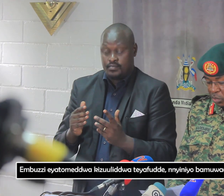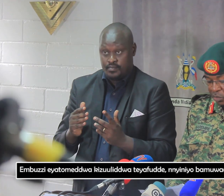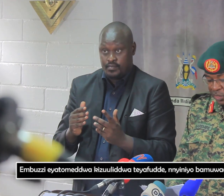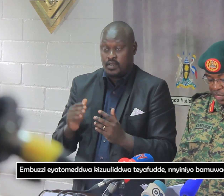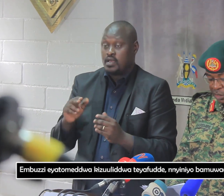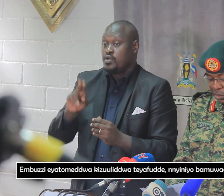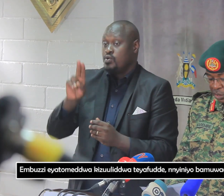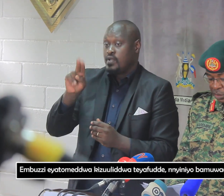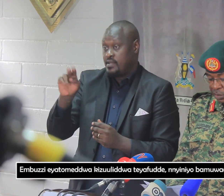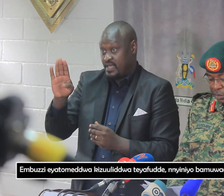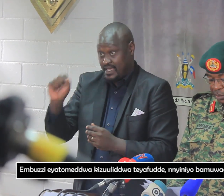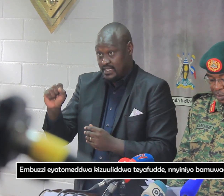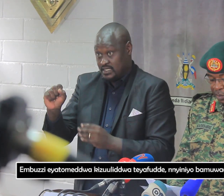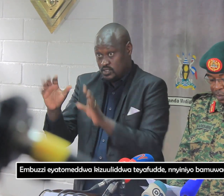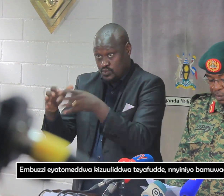National Bureau of Standards,